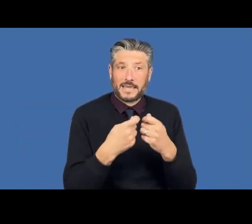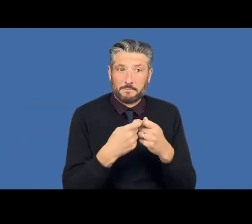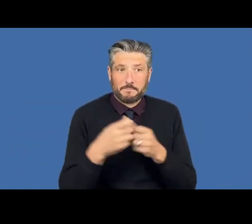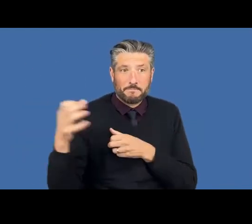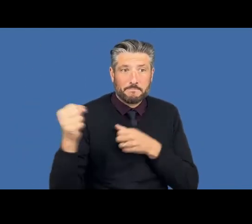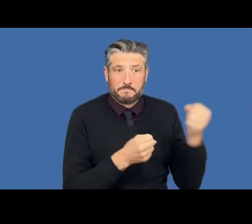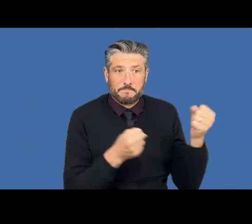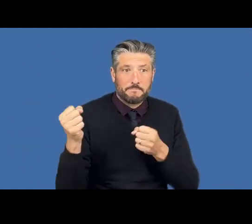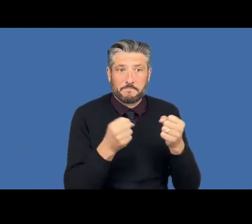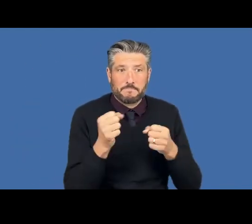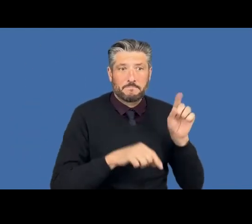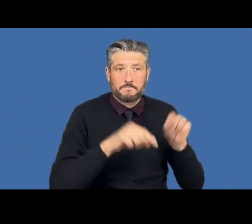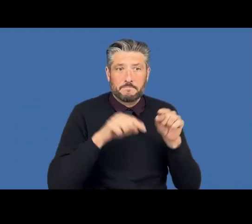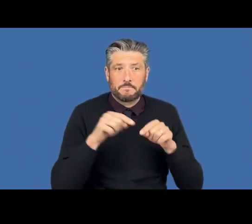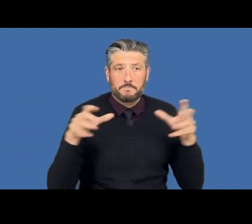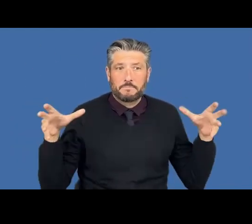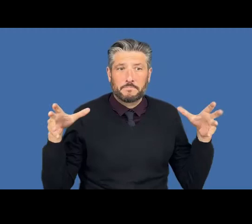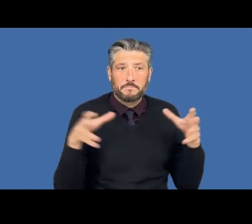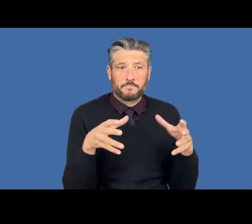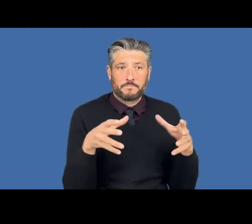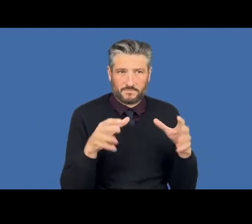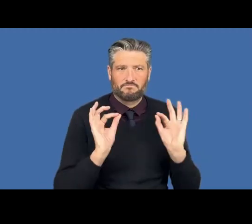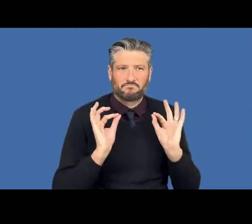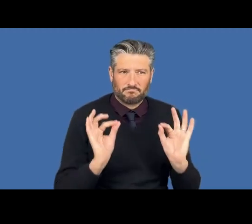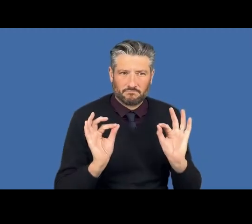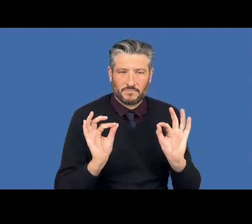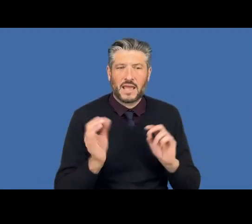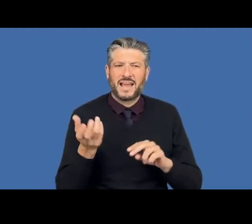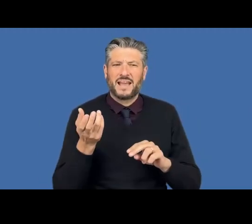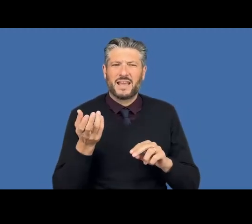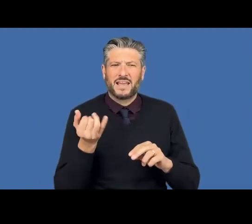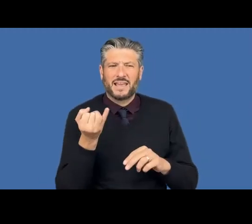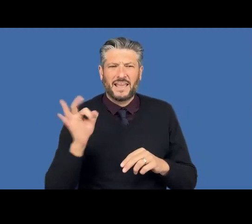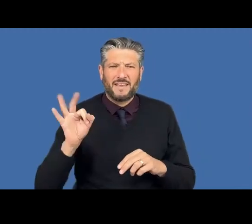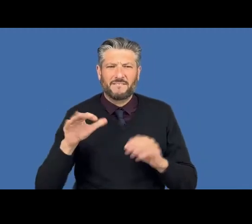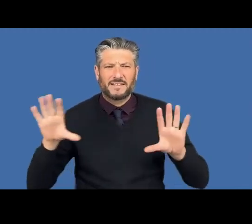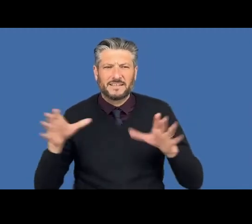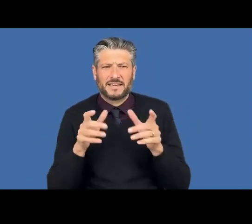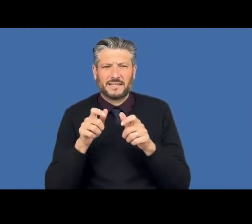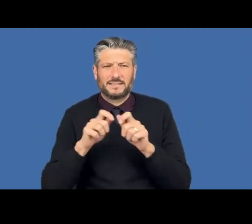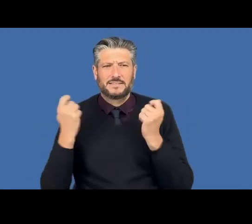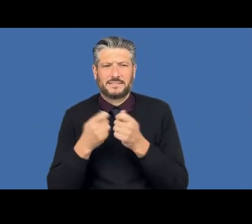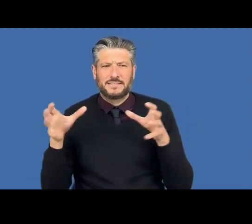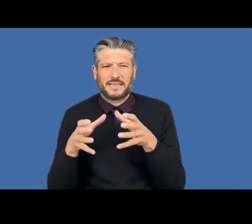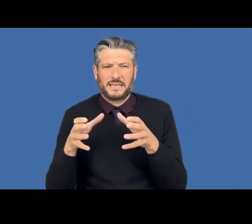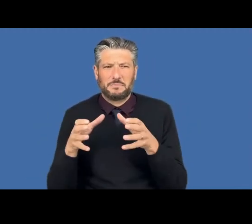in homogeneity and groupthink, and that's the death of an organization. So